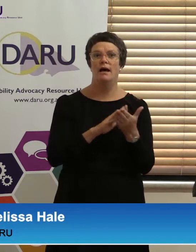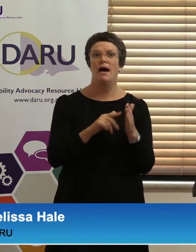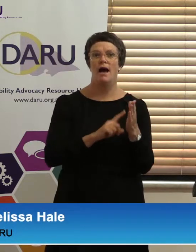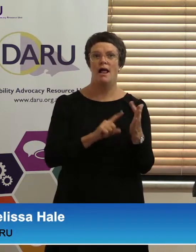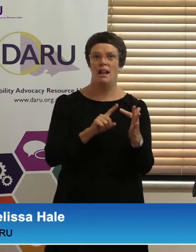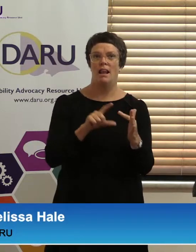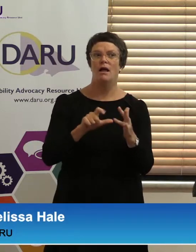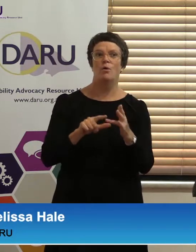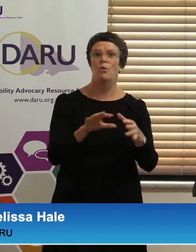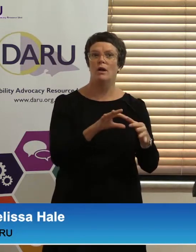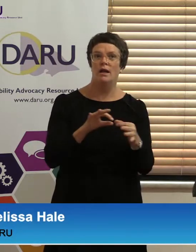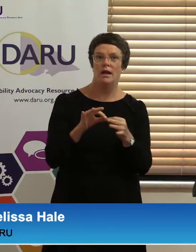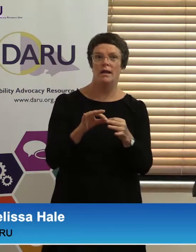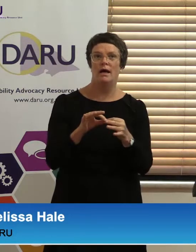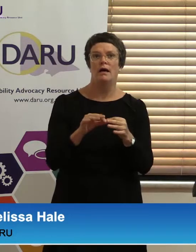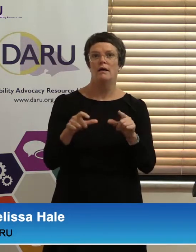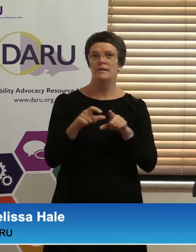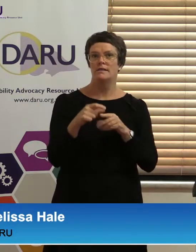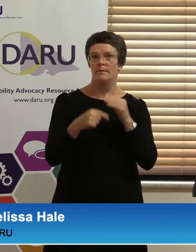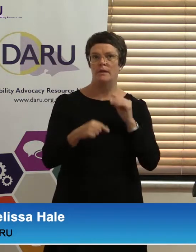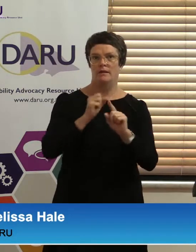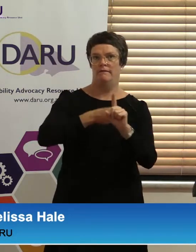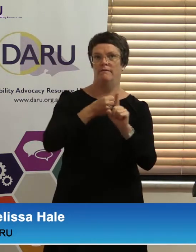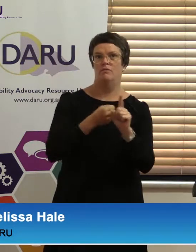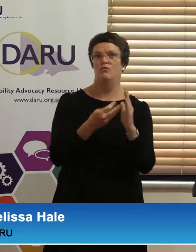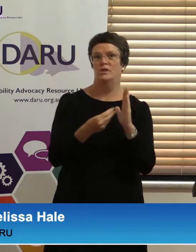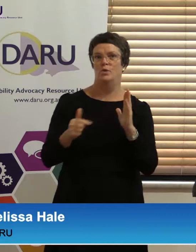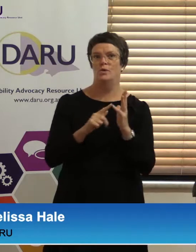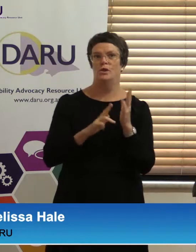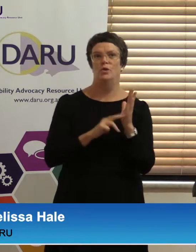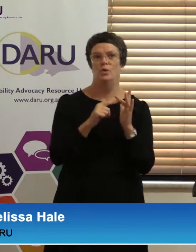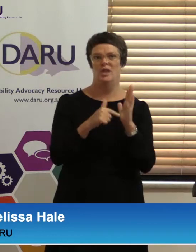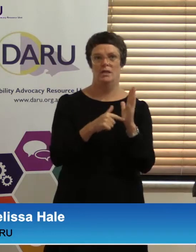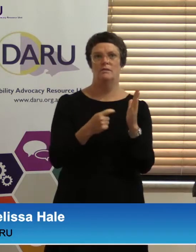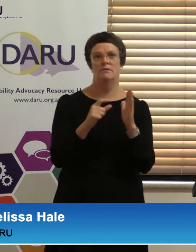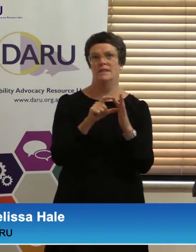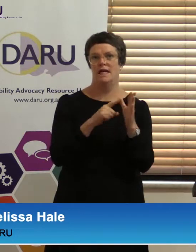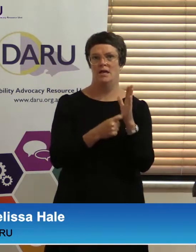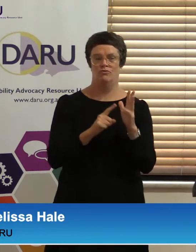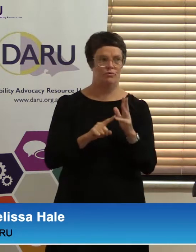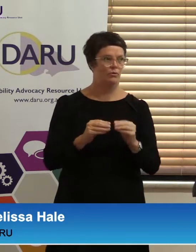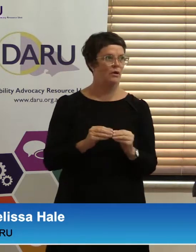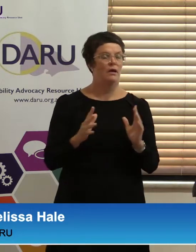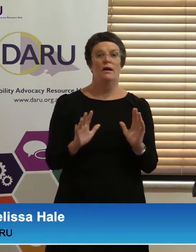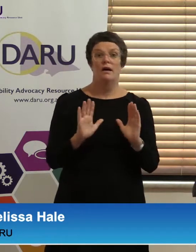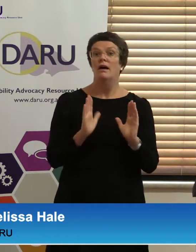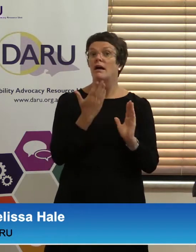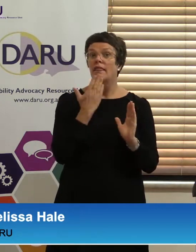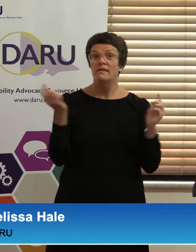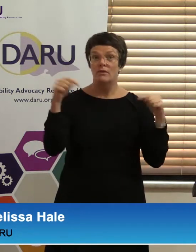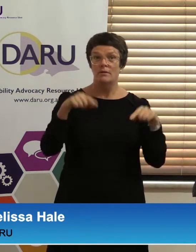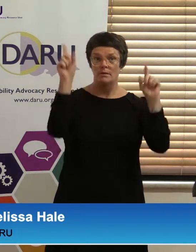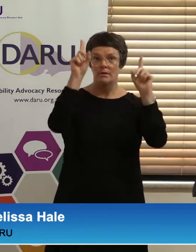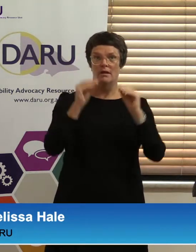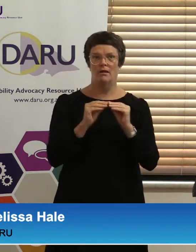Disability Advocacy Resource Unit. So thank you all for coming today. We've got a nice small group today, which is great because we can have some really